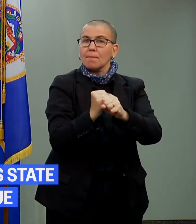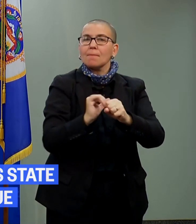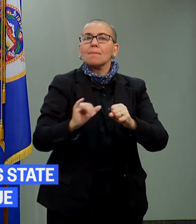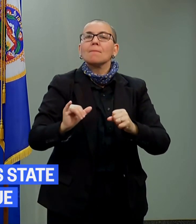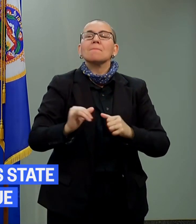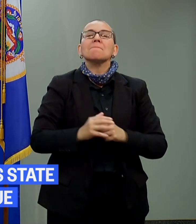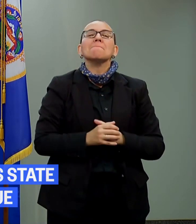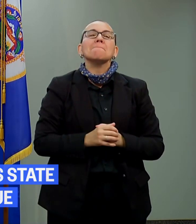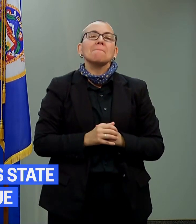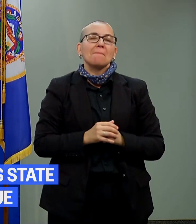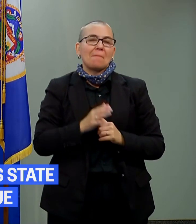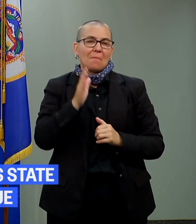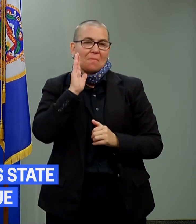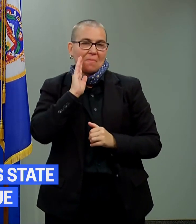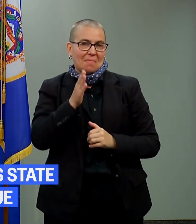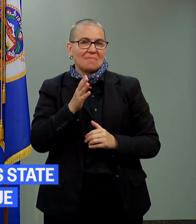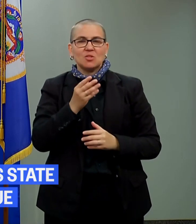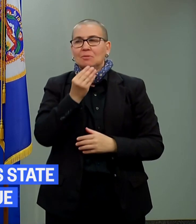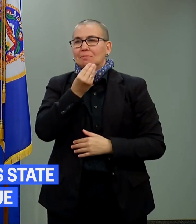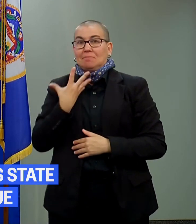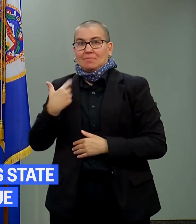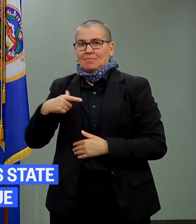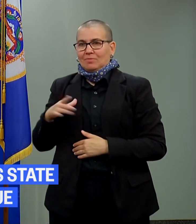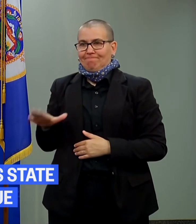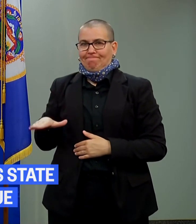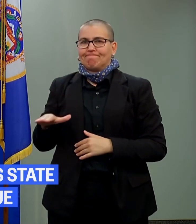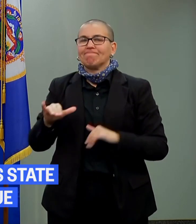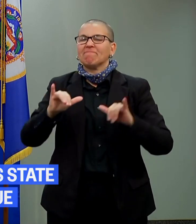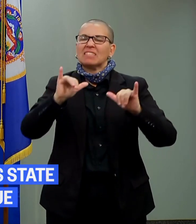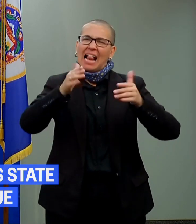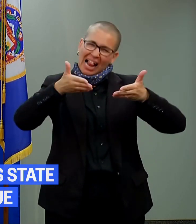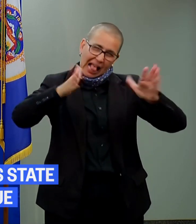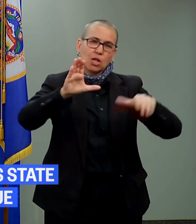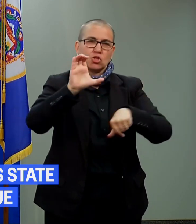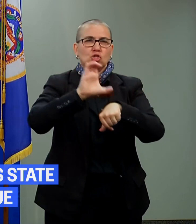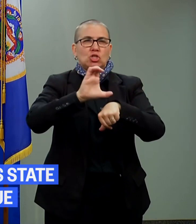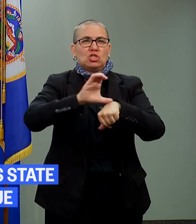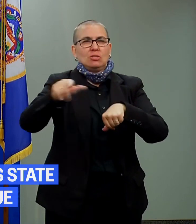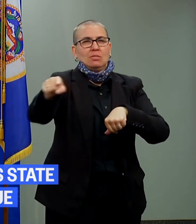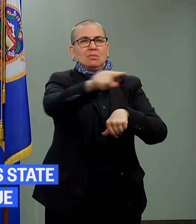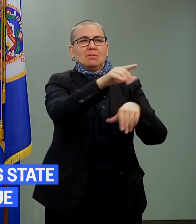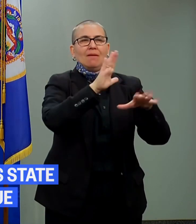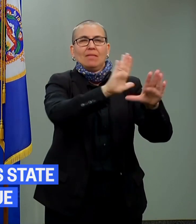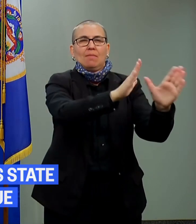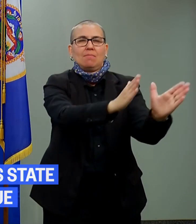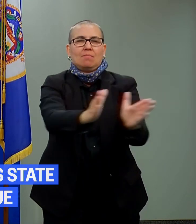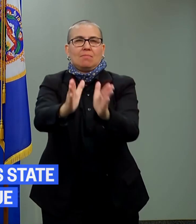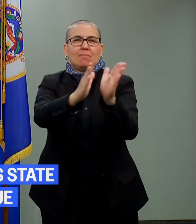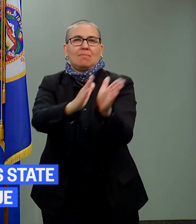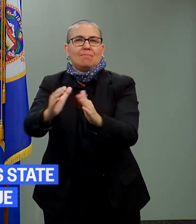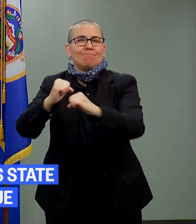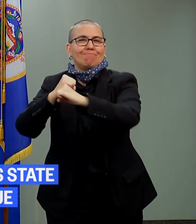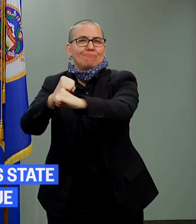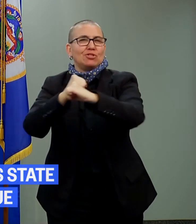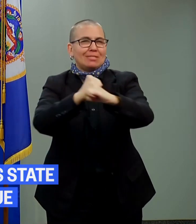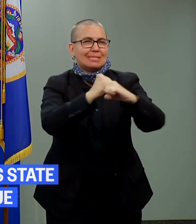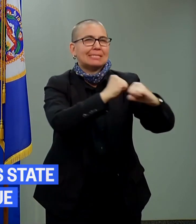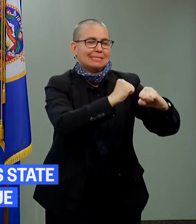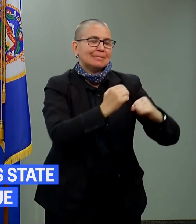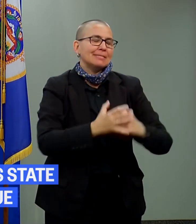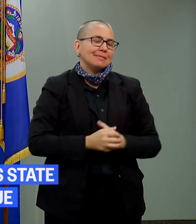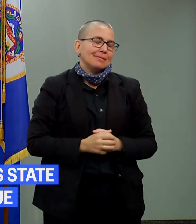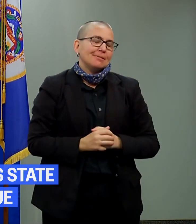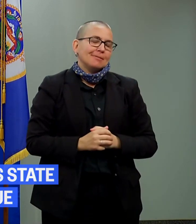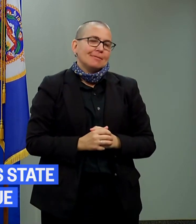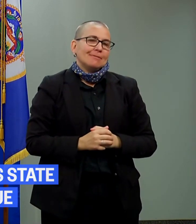rumor, and that allowed the churches to do what they needed to do to protect their facilities and their